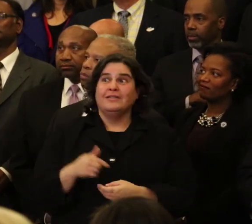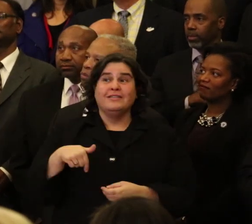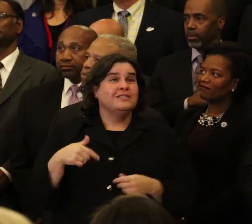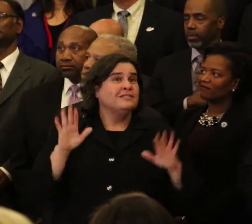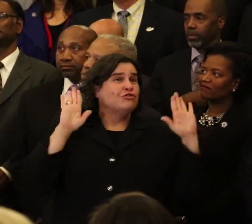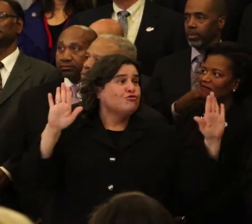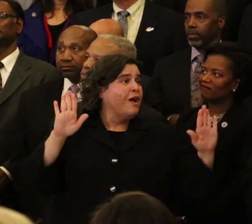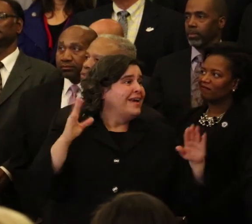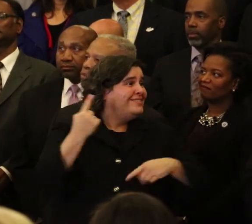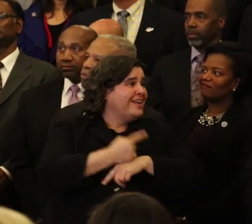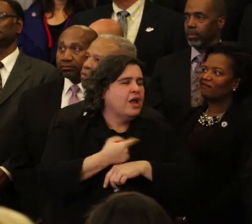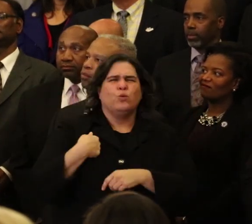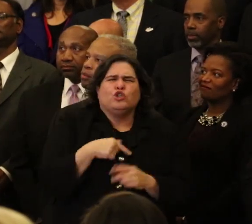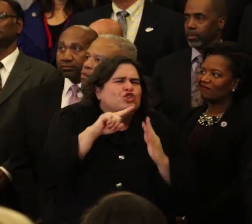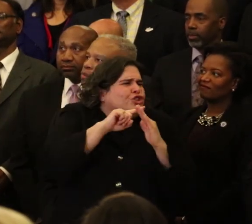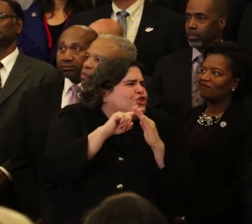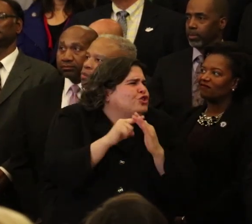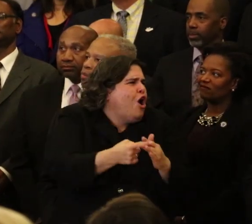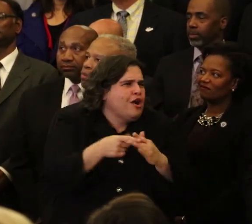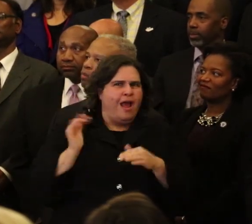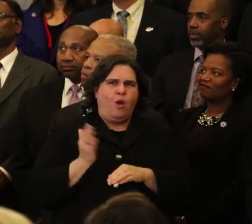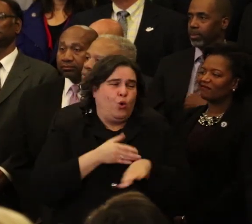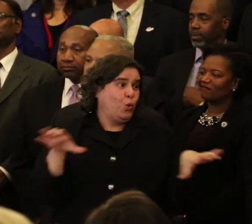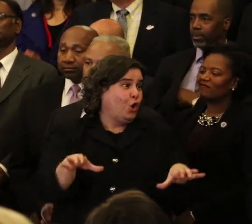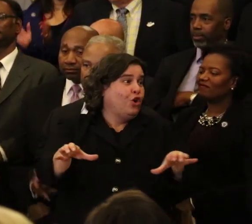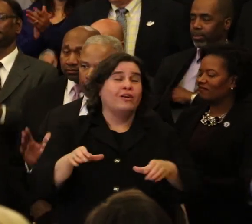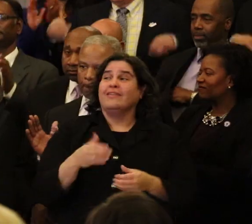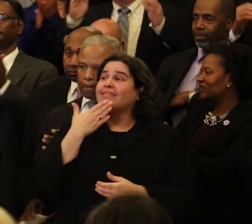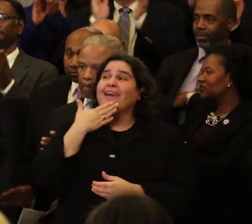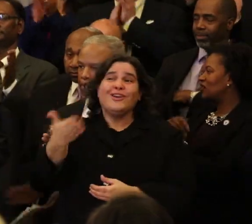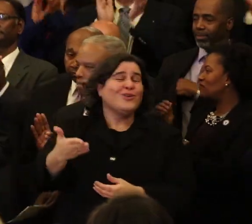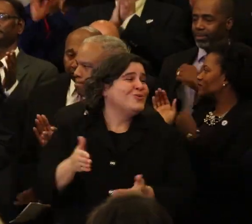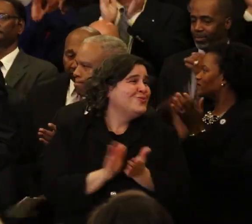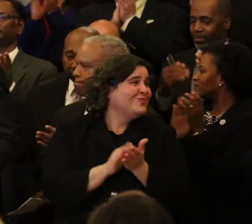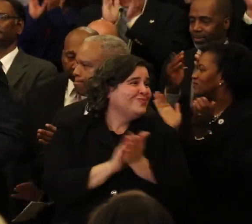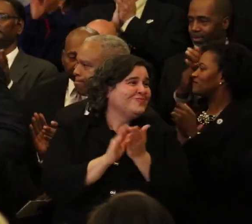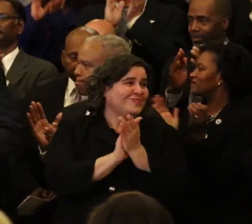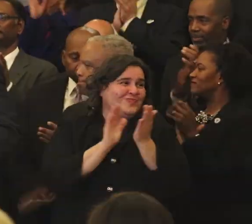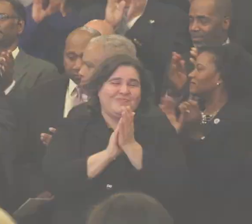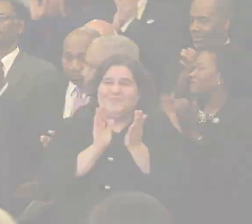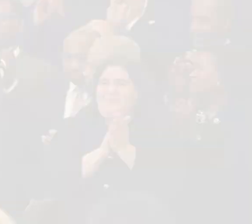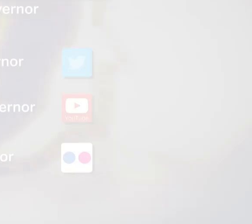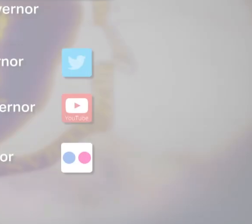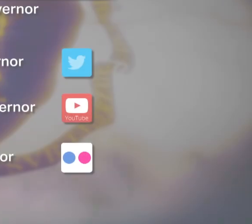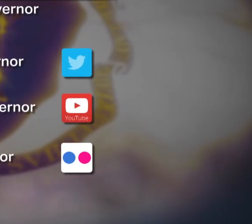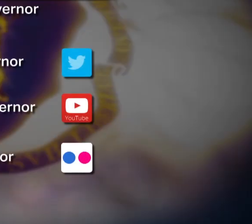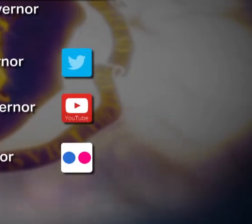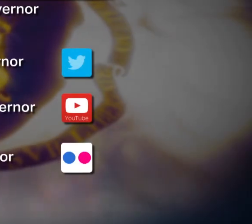day. We're just getting started. We have a lot of work to do. Thank you very much.